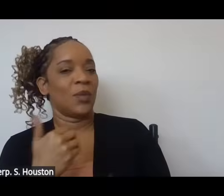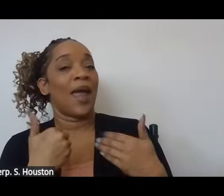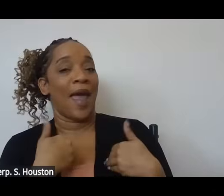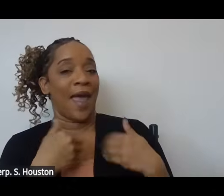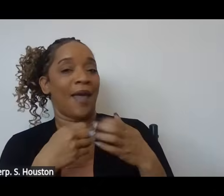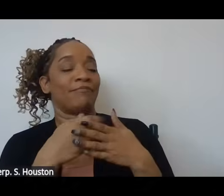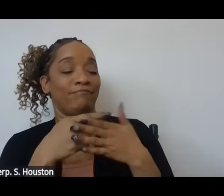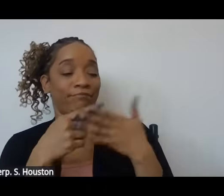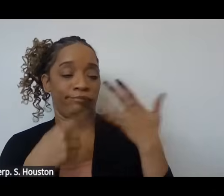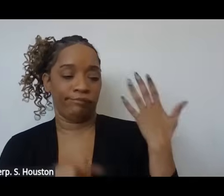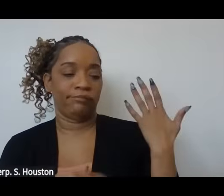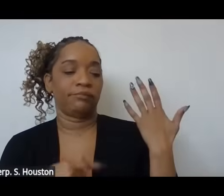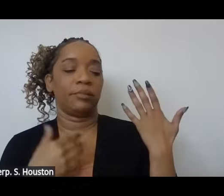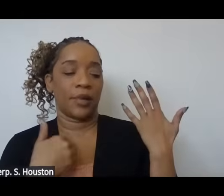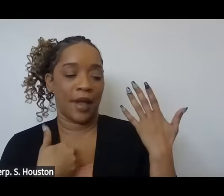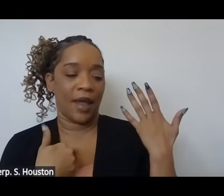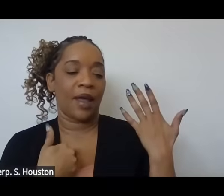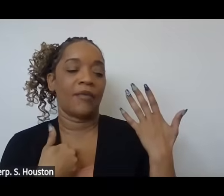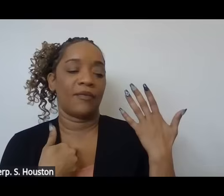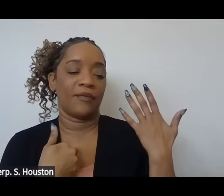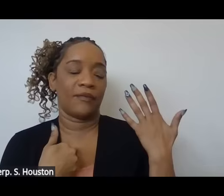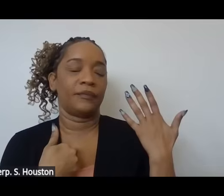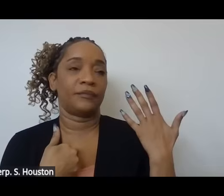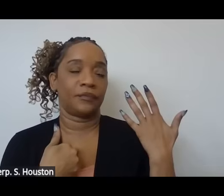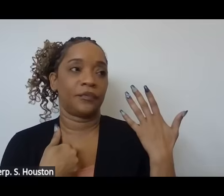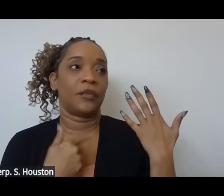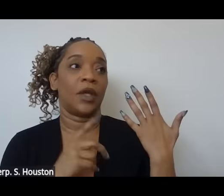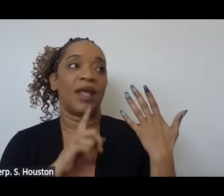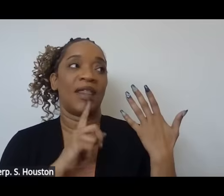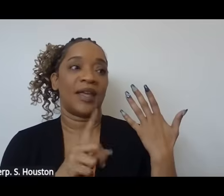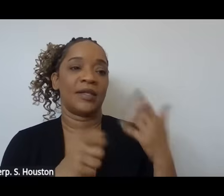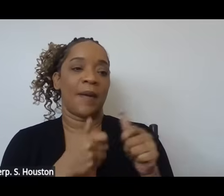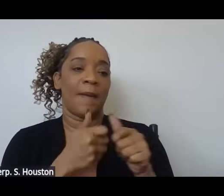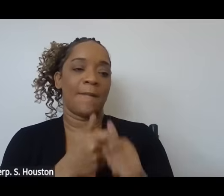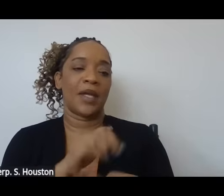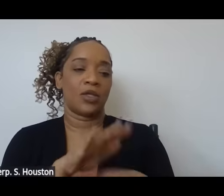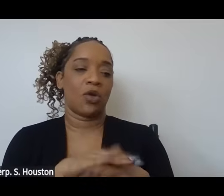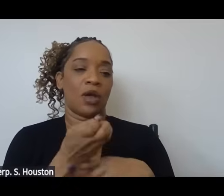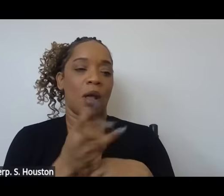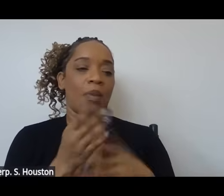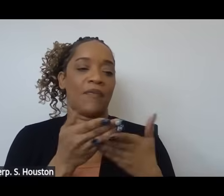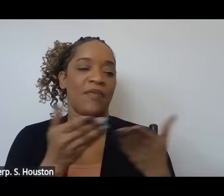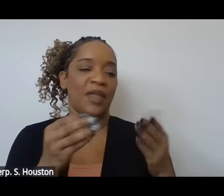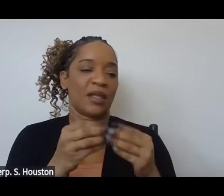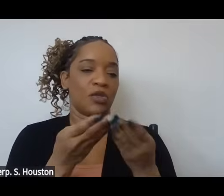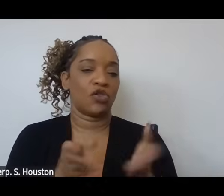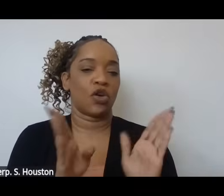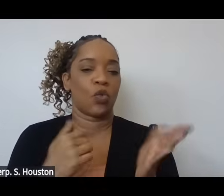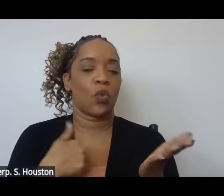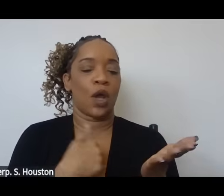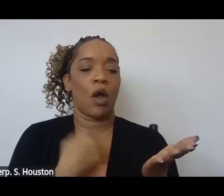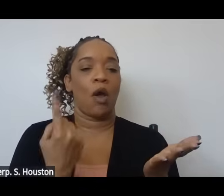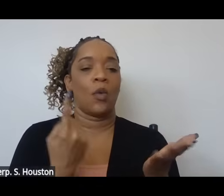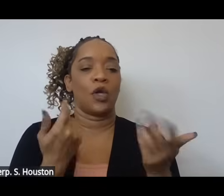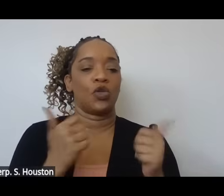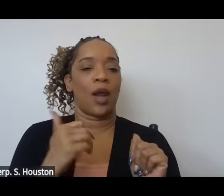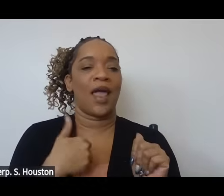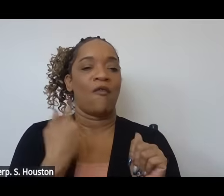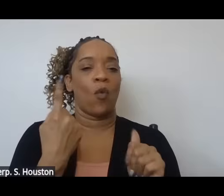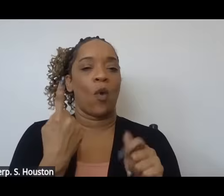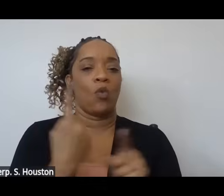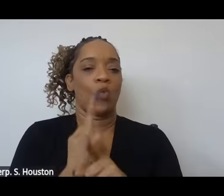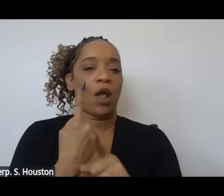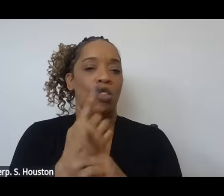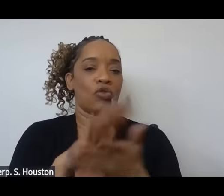Yeah, so they're based on a couple of things in general. So we try to always have one regularly scheduled a month. But